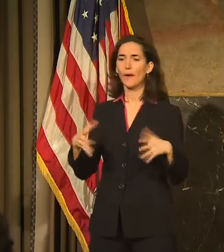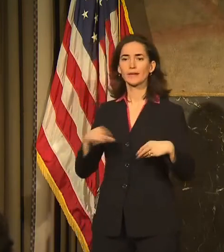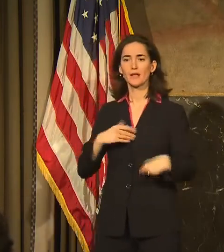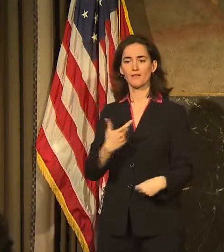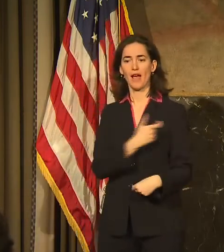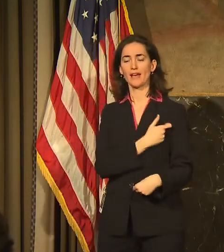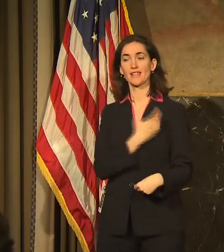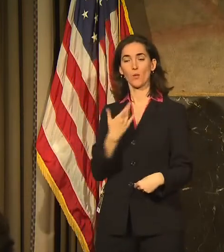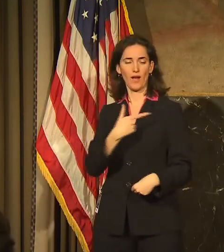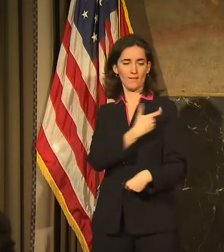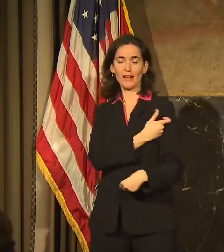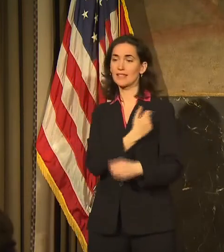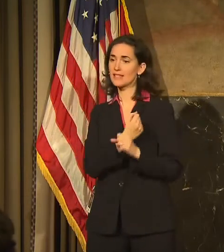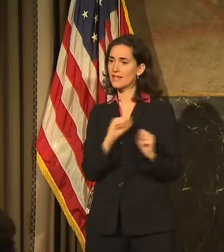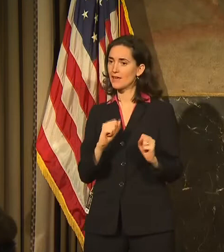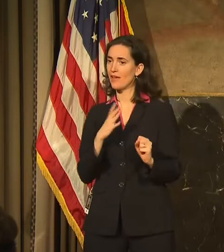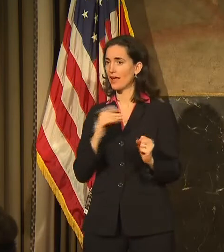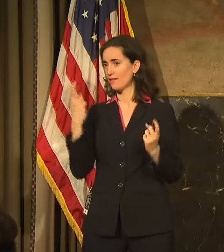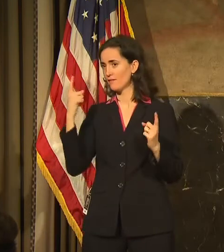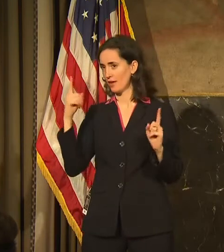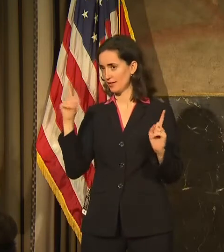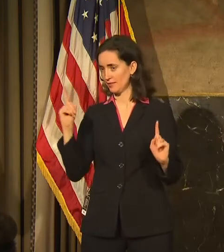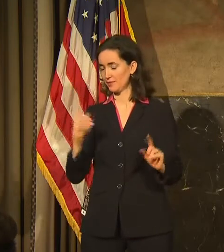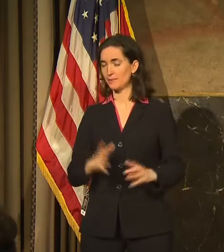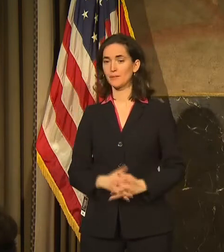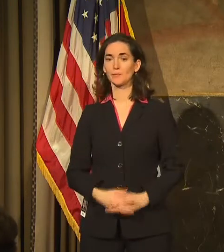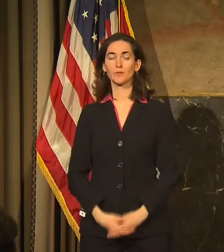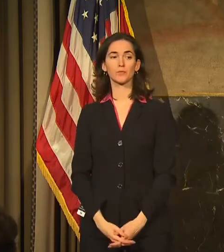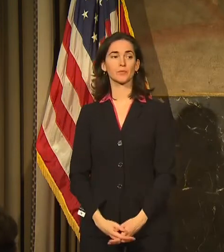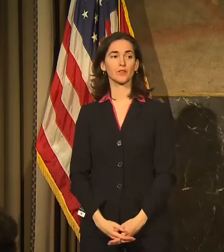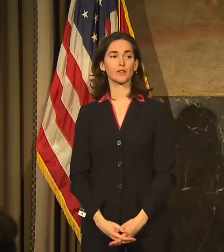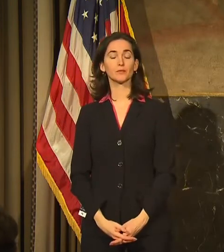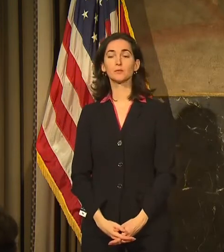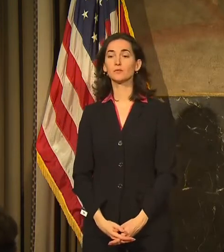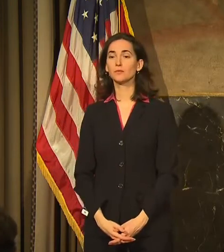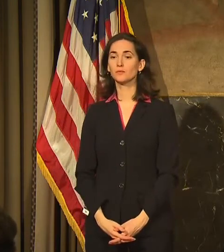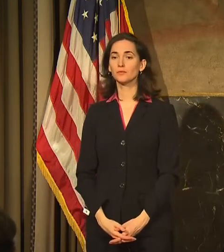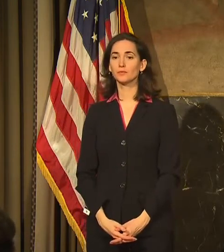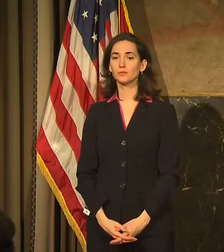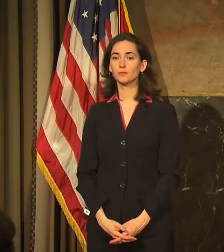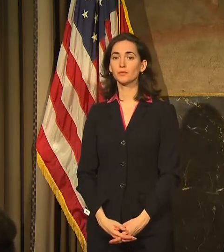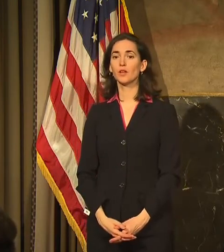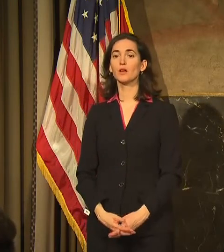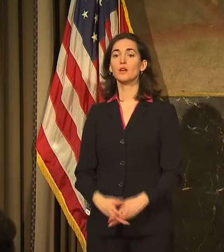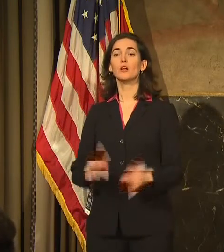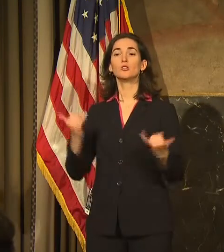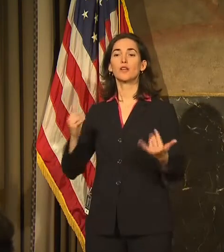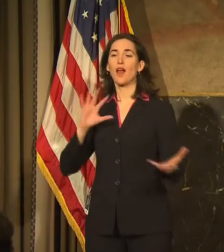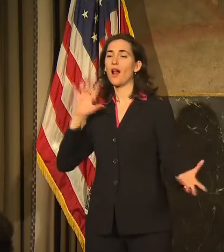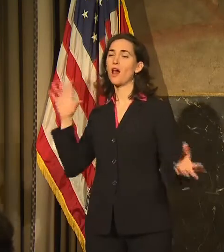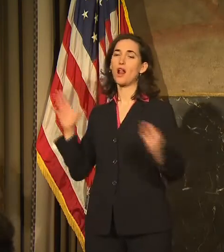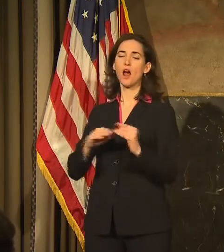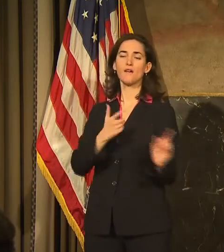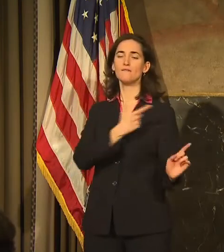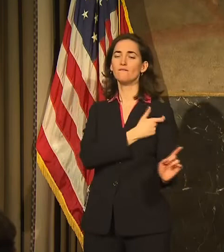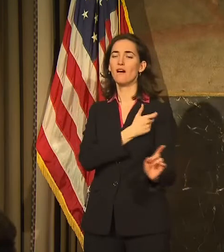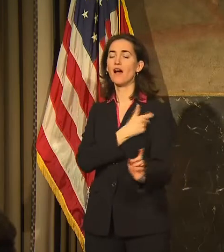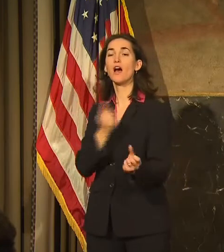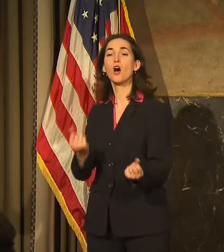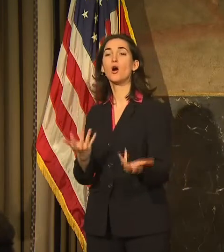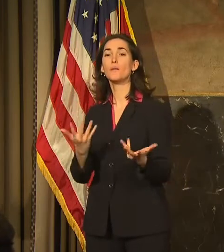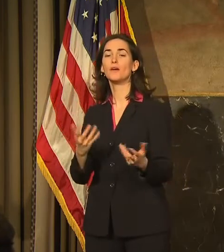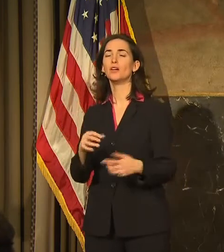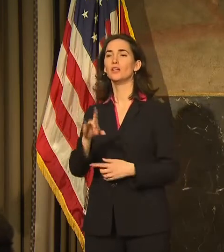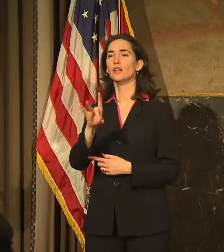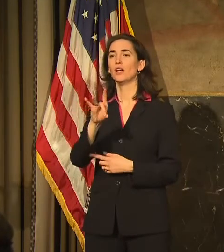it is safe and effective. To date, we've administered a little more than